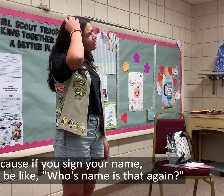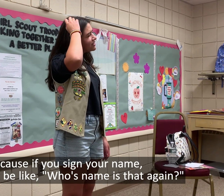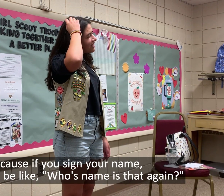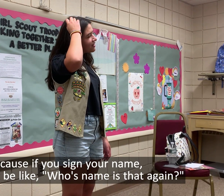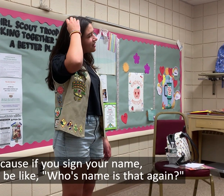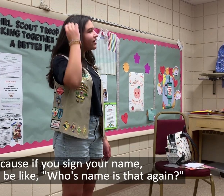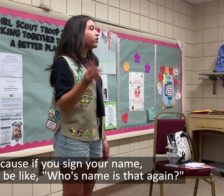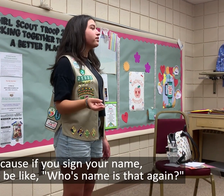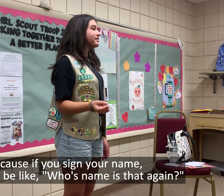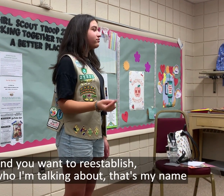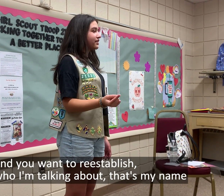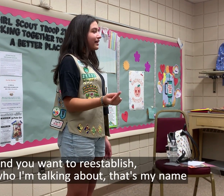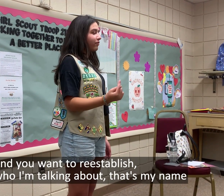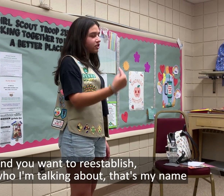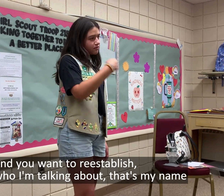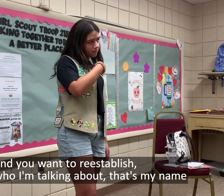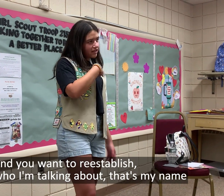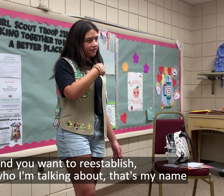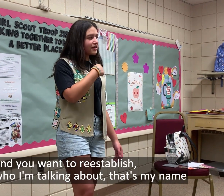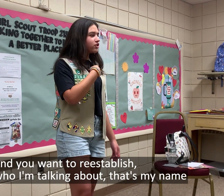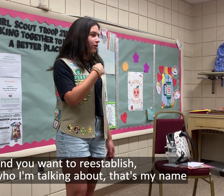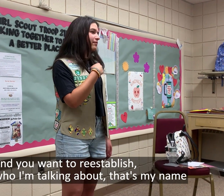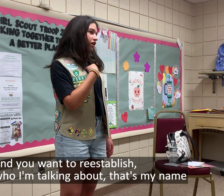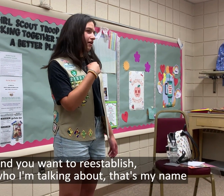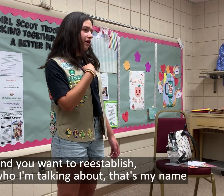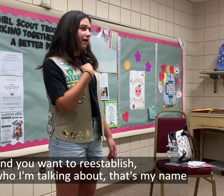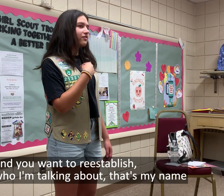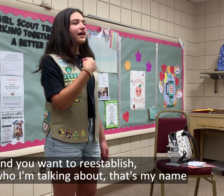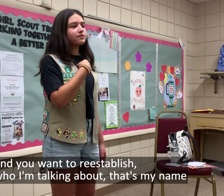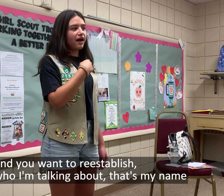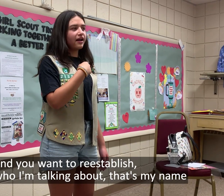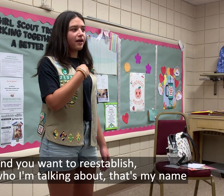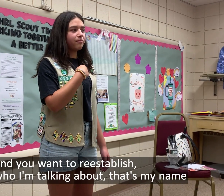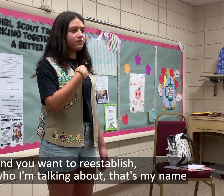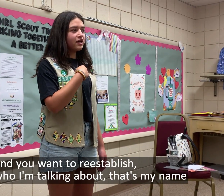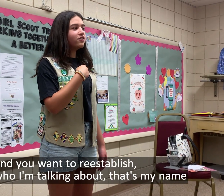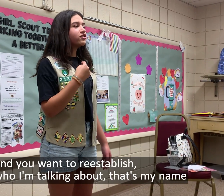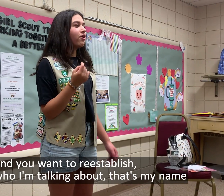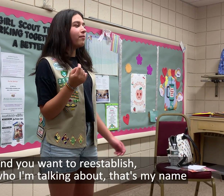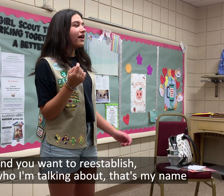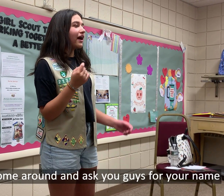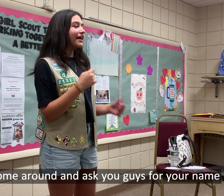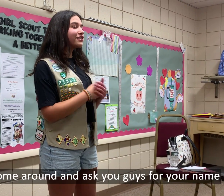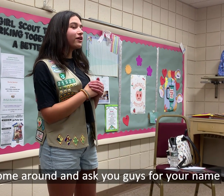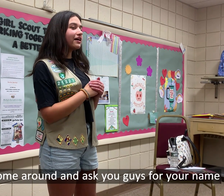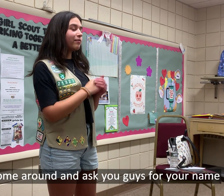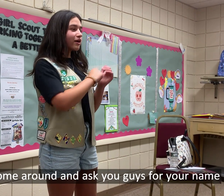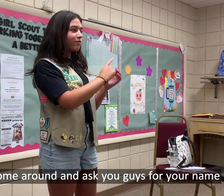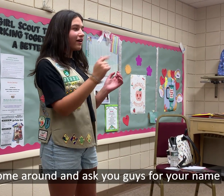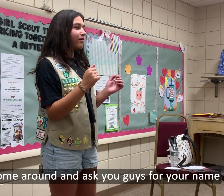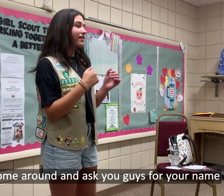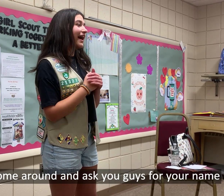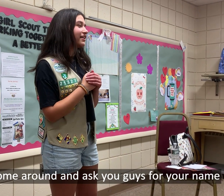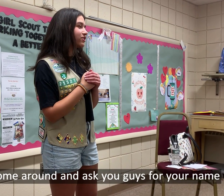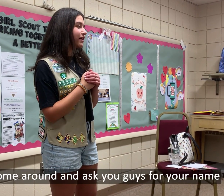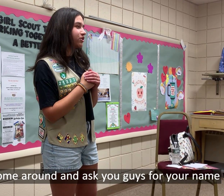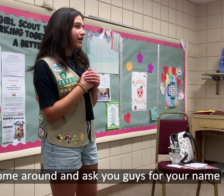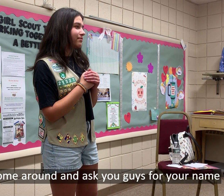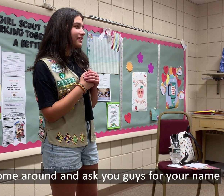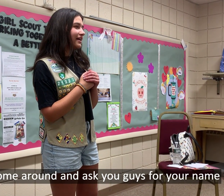is that again? And you want to reestablish me. That's who I'm talking about. That's my name. So I'm going to ask you guys, I'm going to come around, I'm going to ask you guys your names,